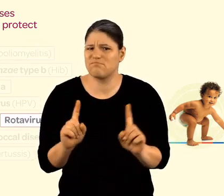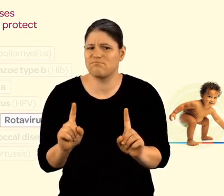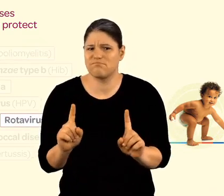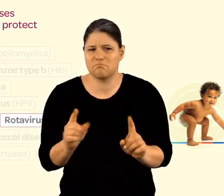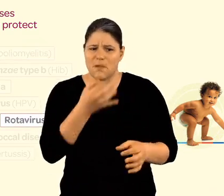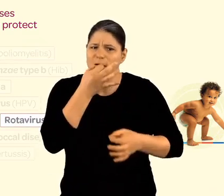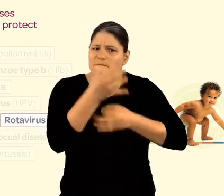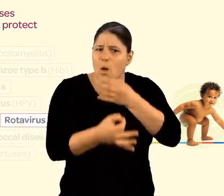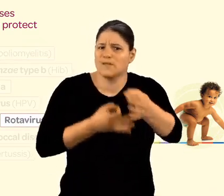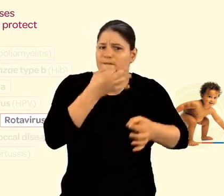Rotavirus.